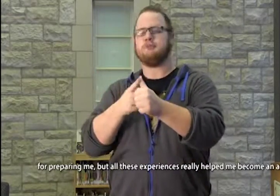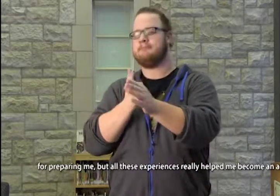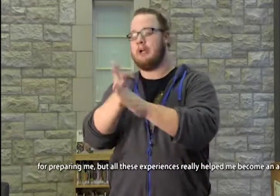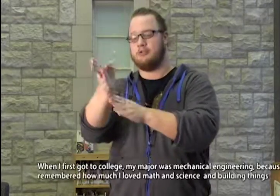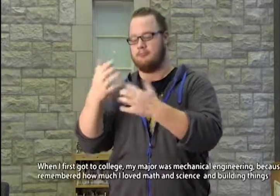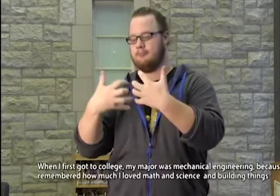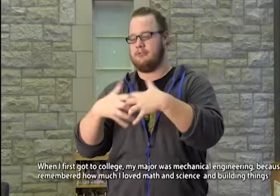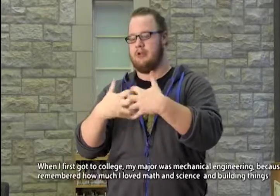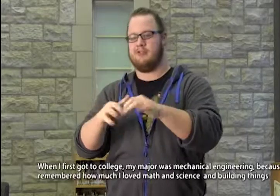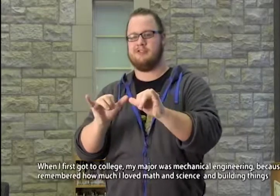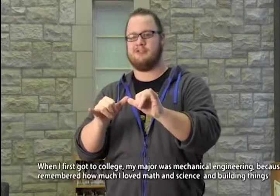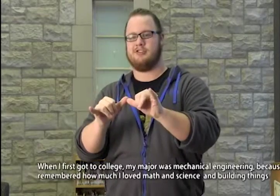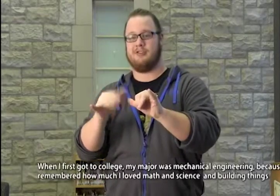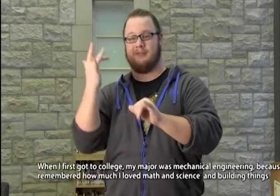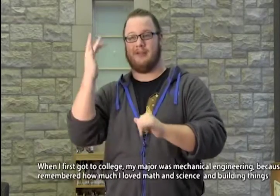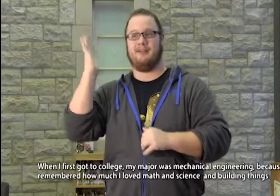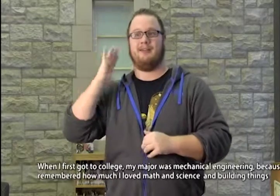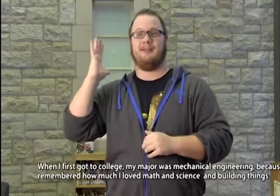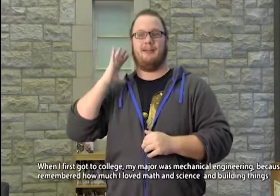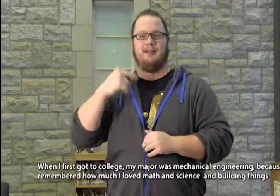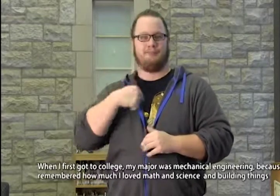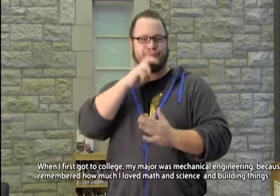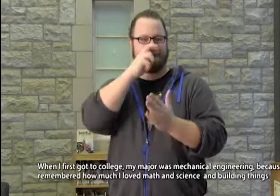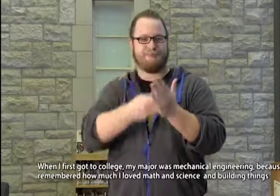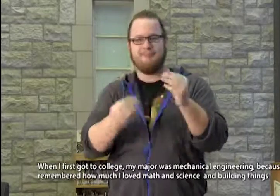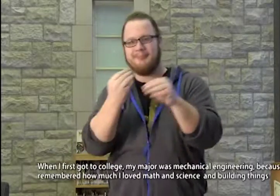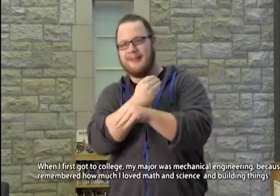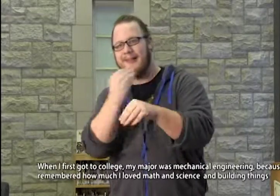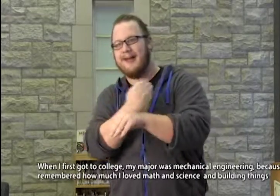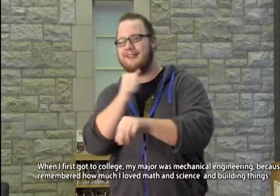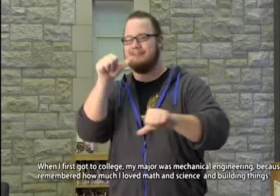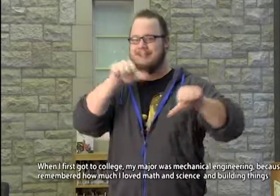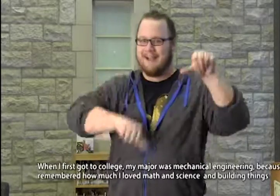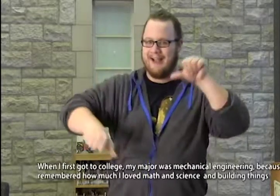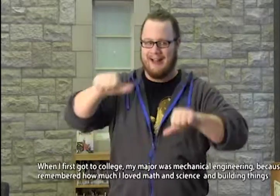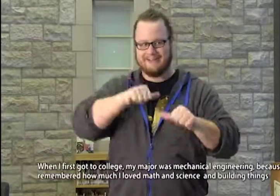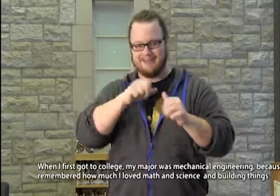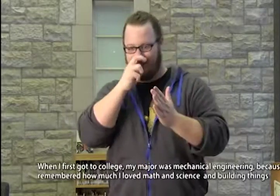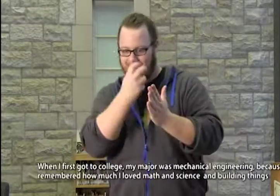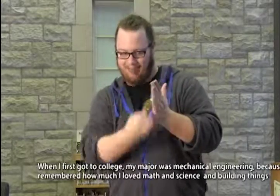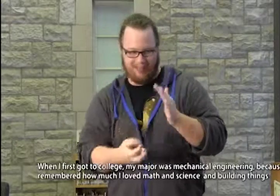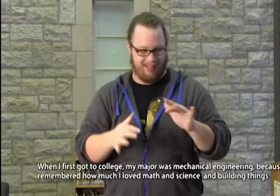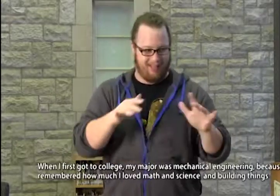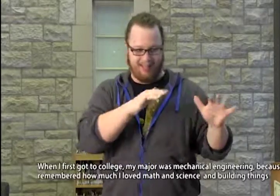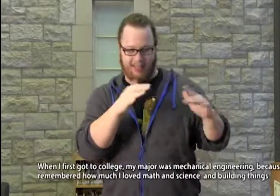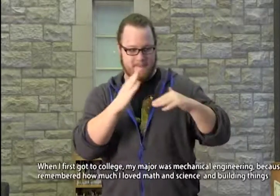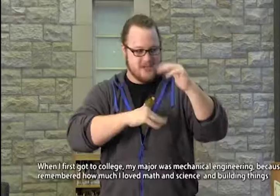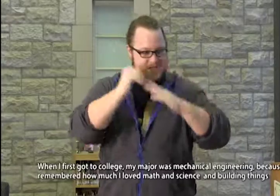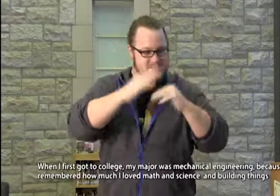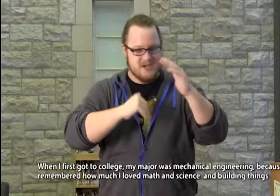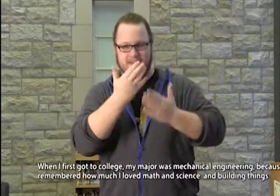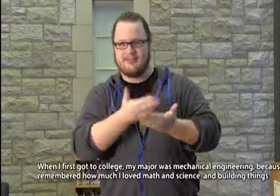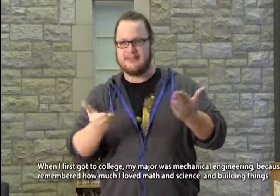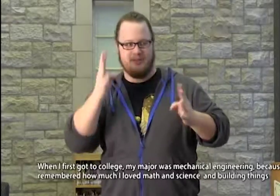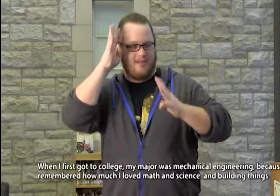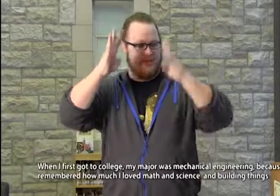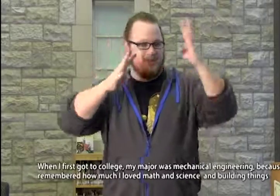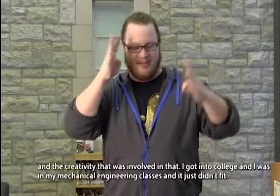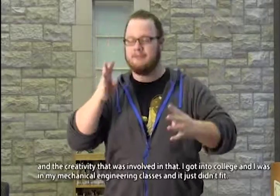When I first got to college, my major was mechanical engineering, because I remembered how much I loved math and science and building things and the